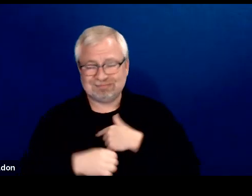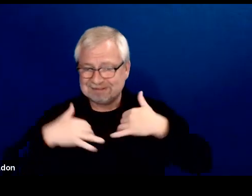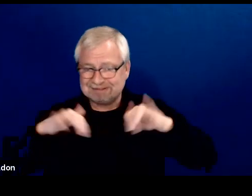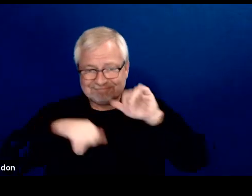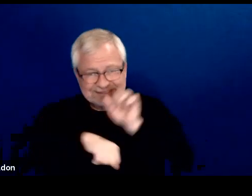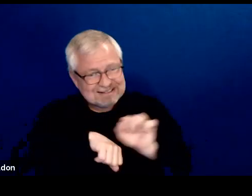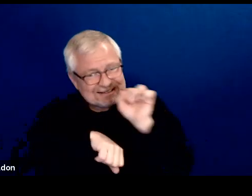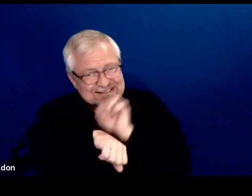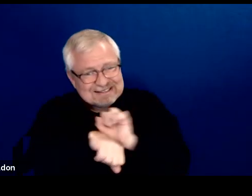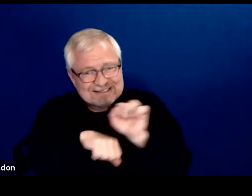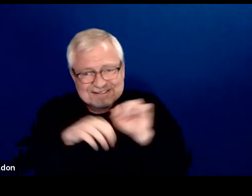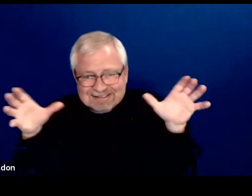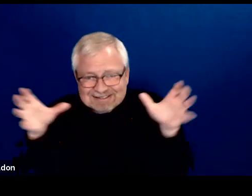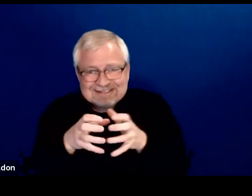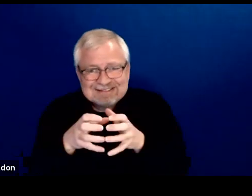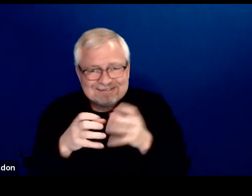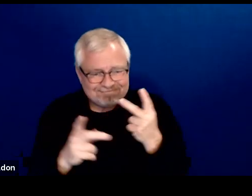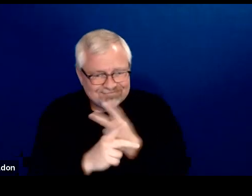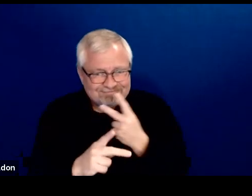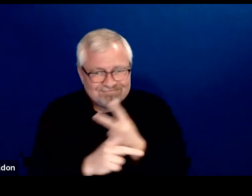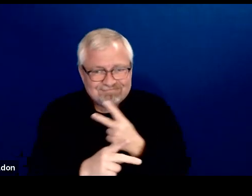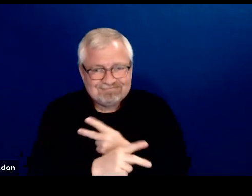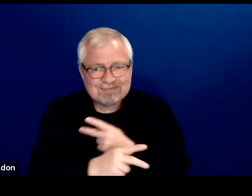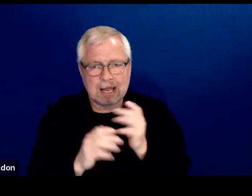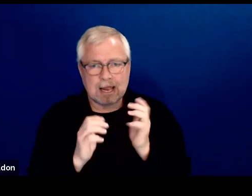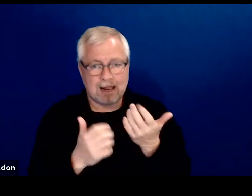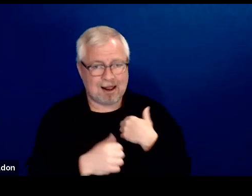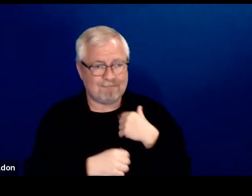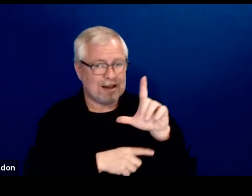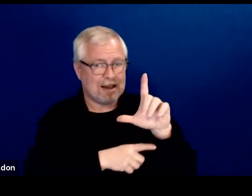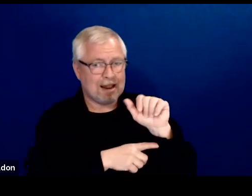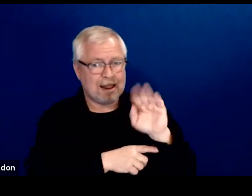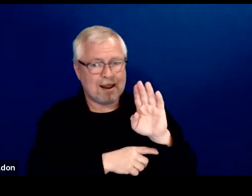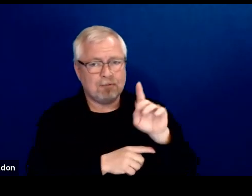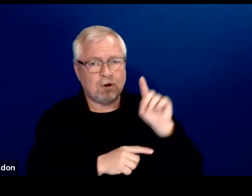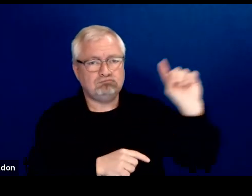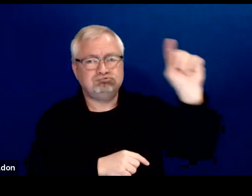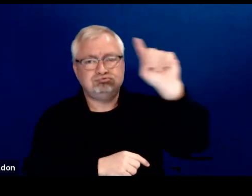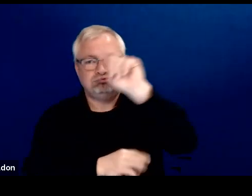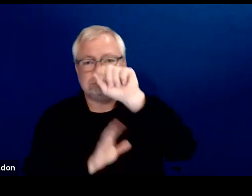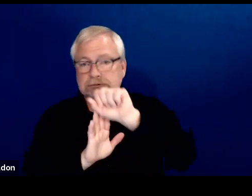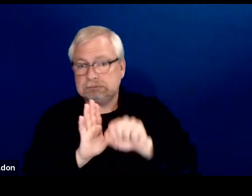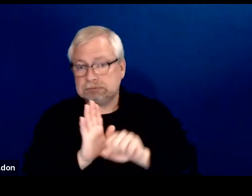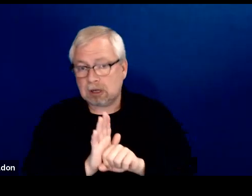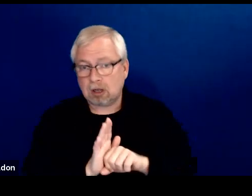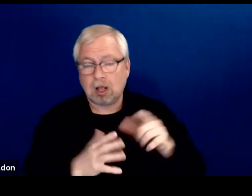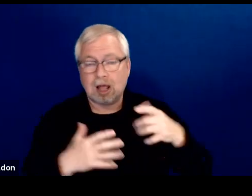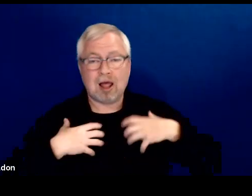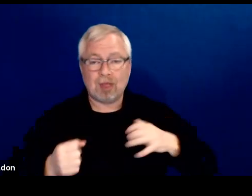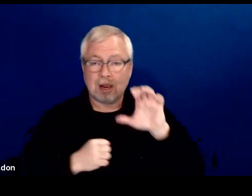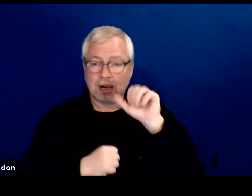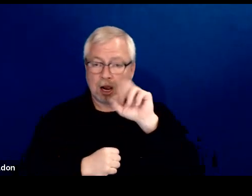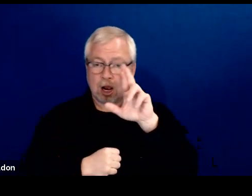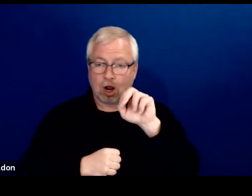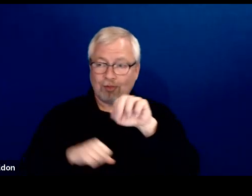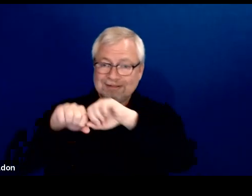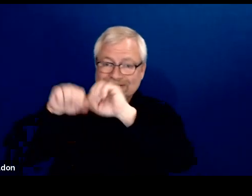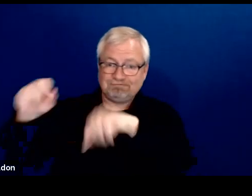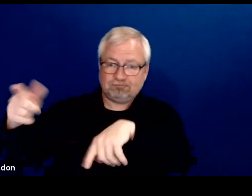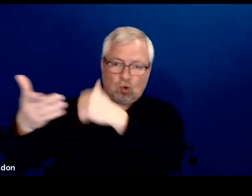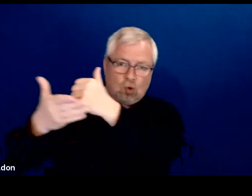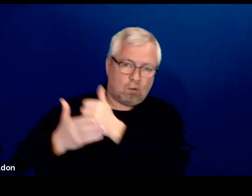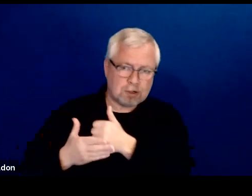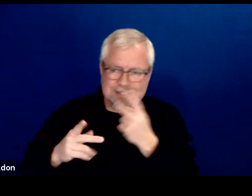run laboratories across the state and the healthcare systems trying to help us problem solve every day about how can we collectively increase testing